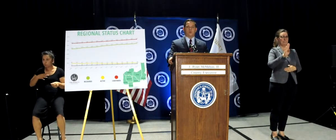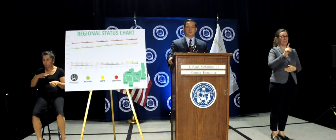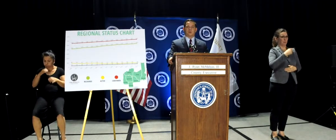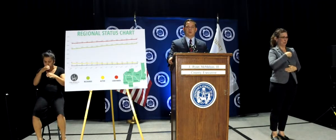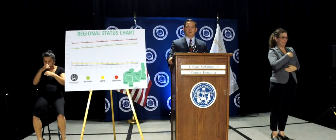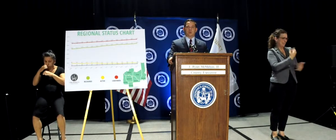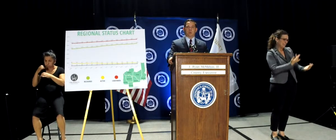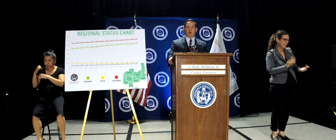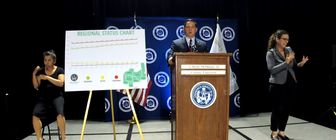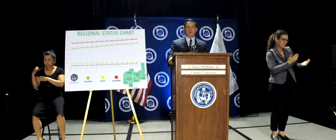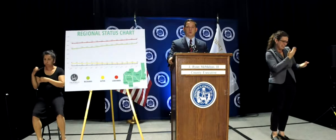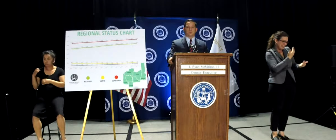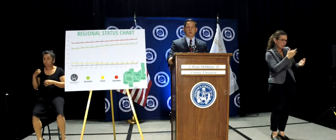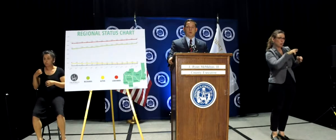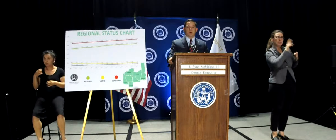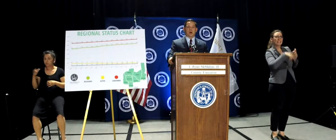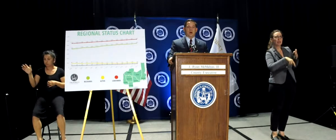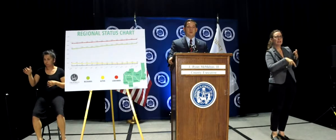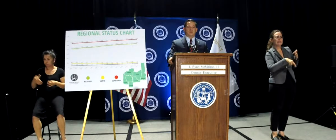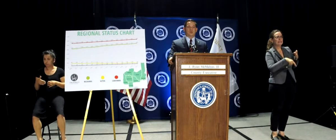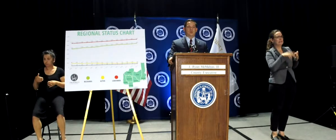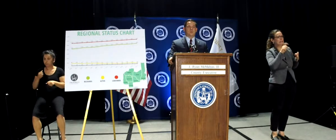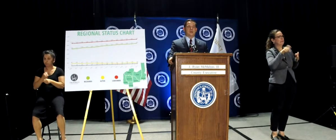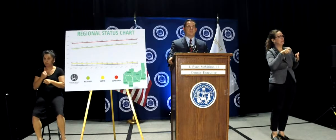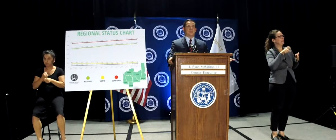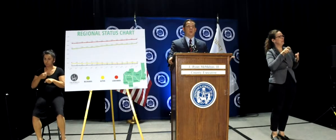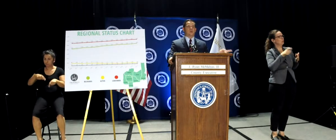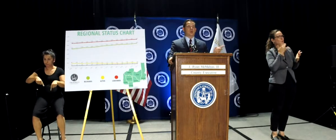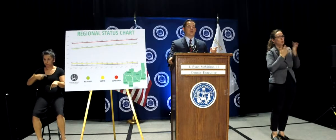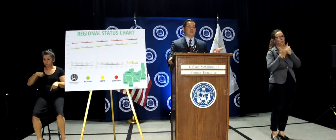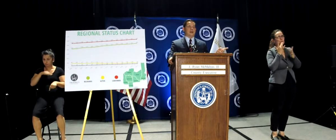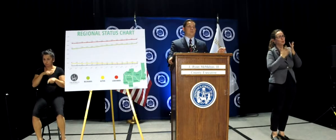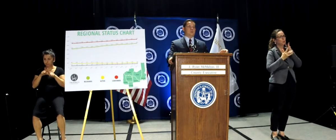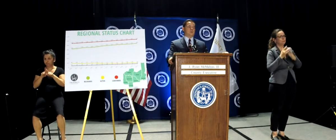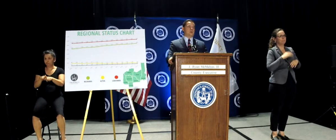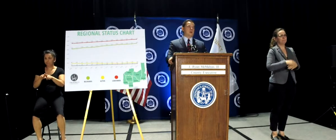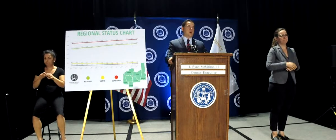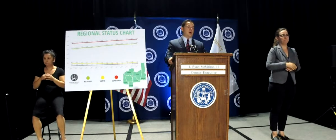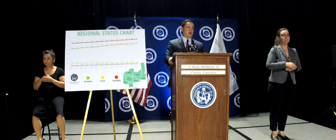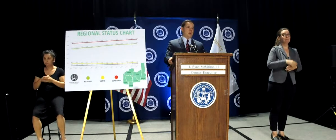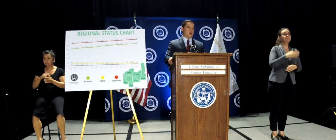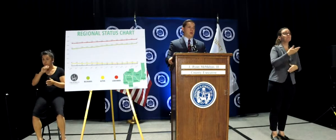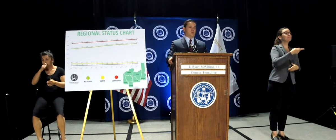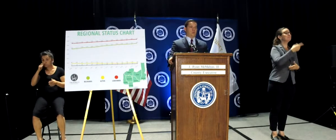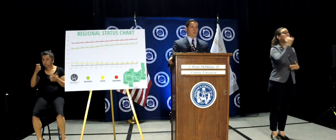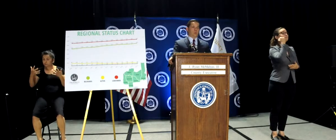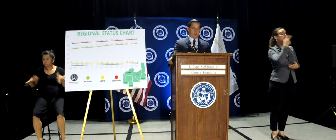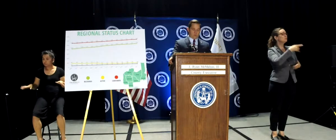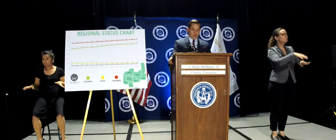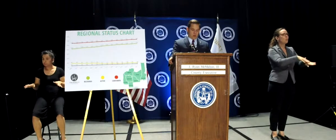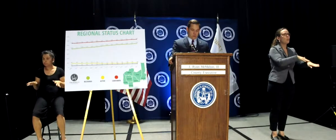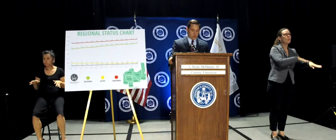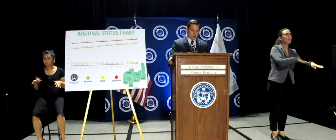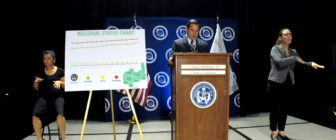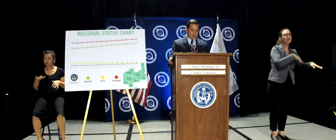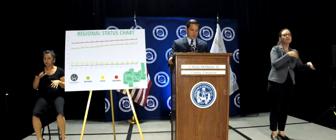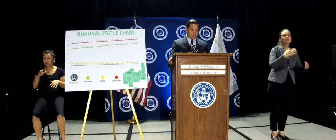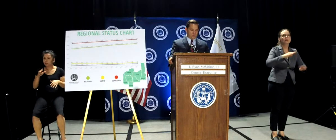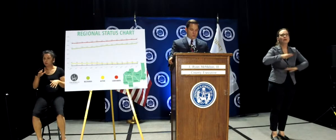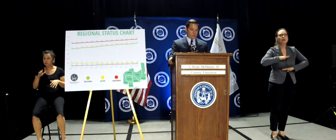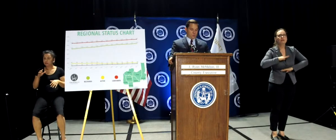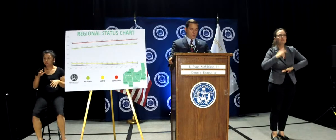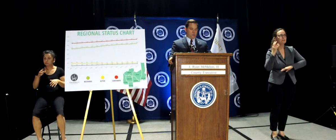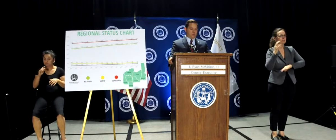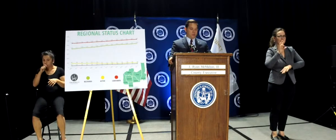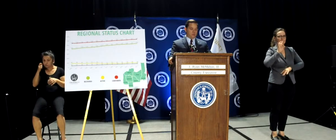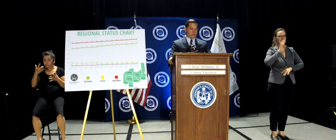to work with some of our community partners to speed up those turn times. And we're looking at